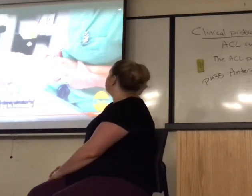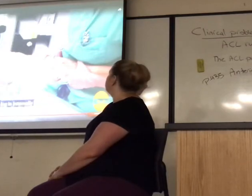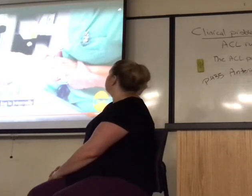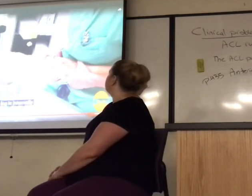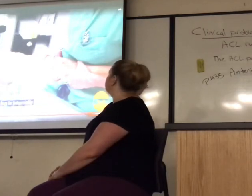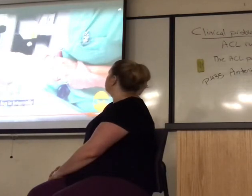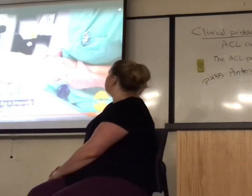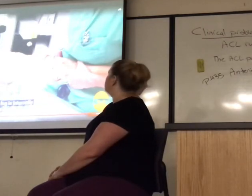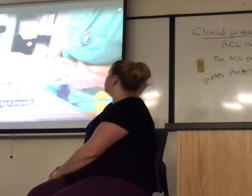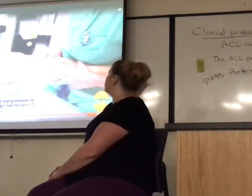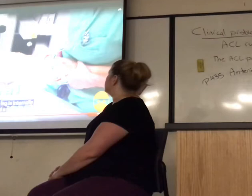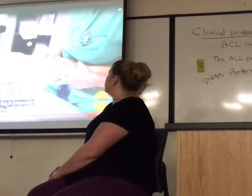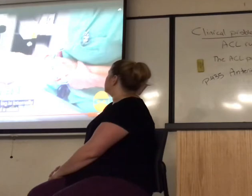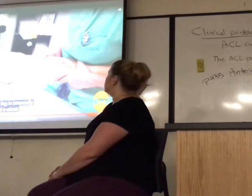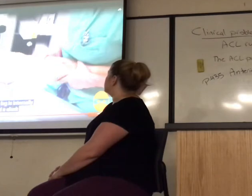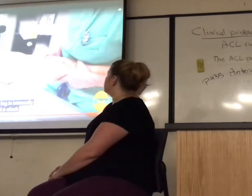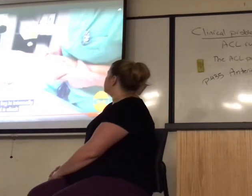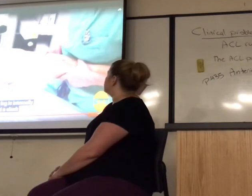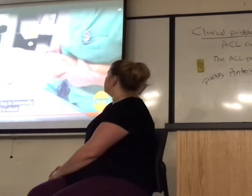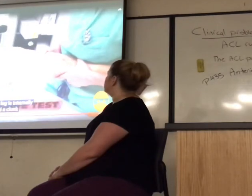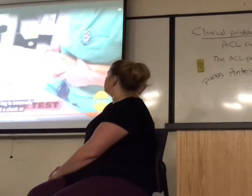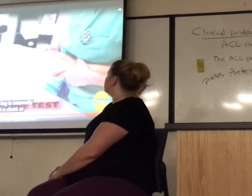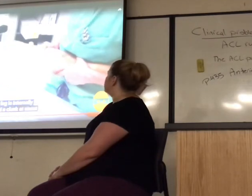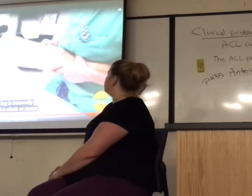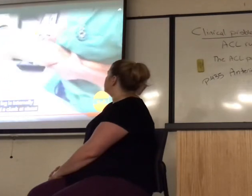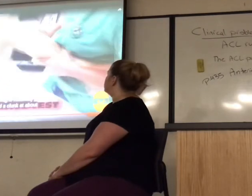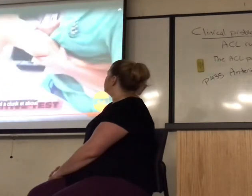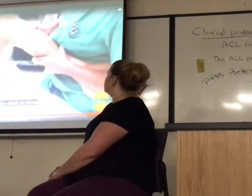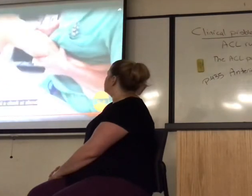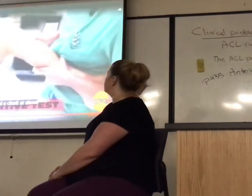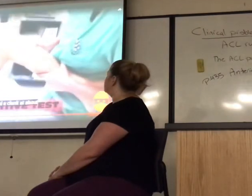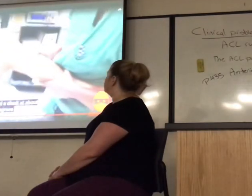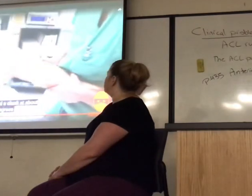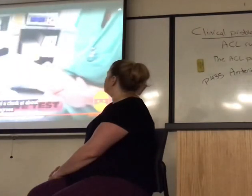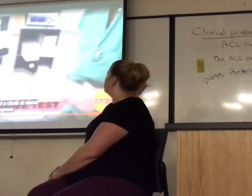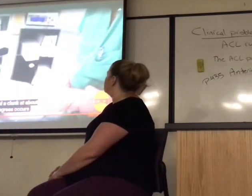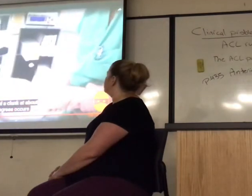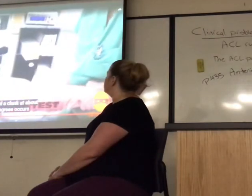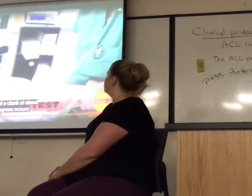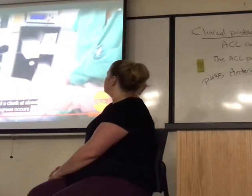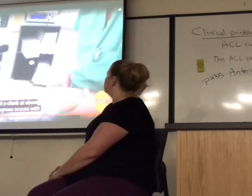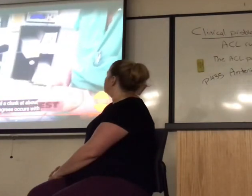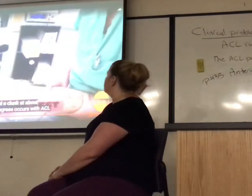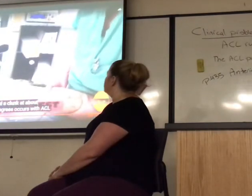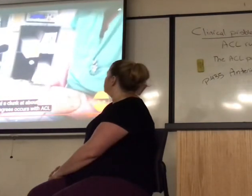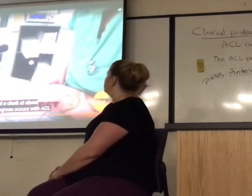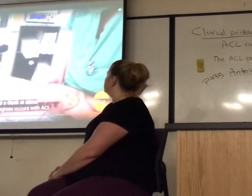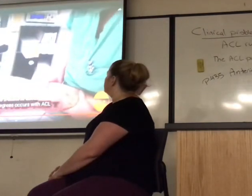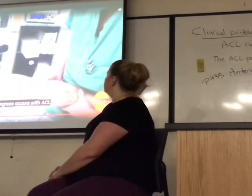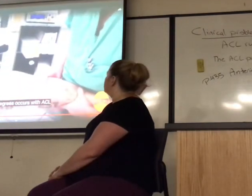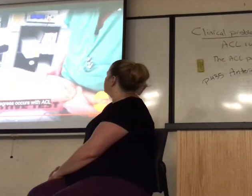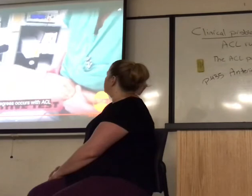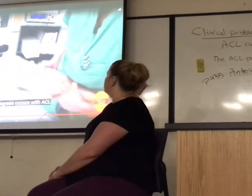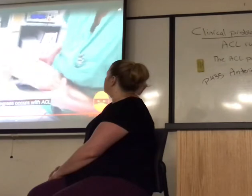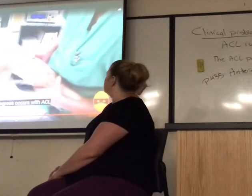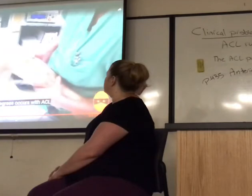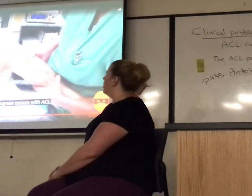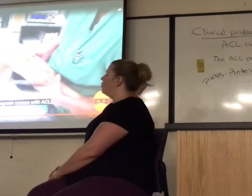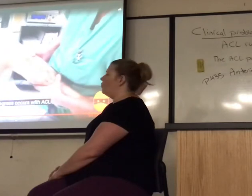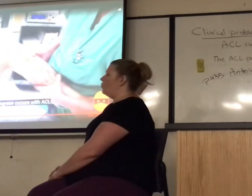internally rotated and flexed. A clunk at about 20 to 30 degrees occurs with ACL tears.